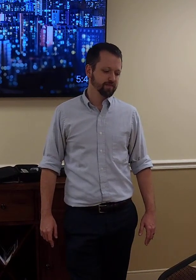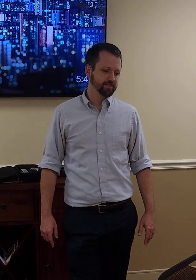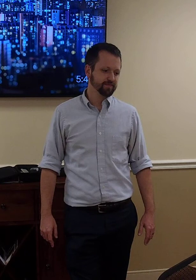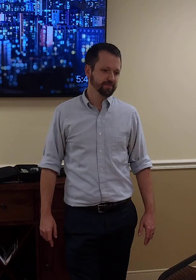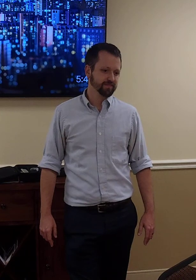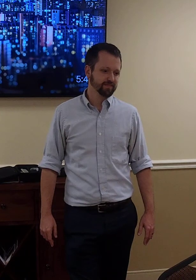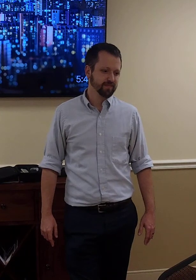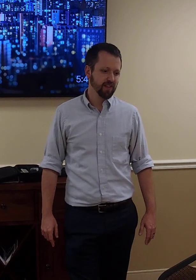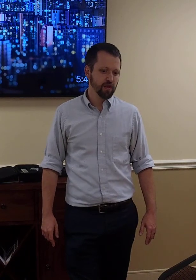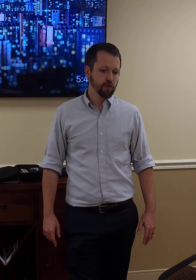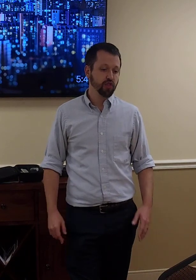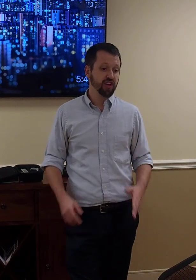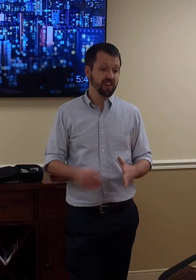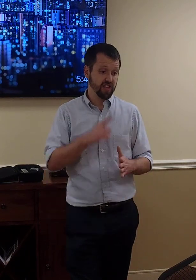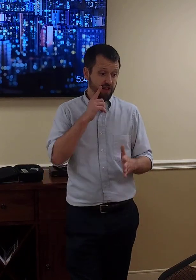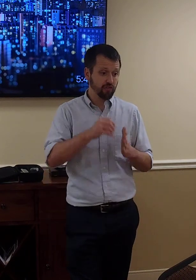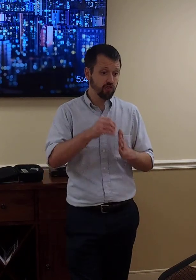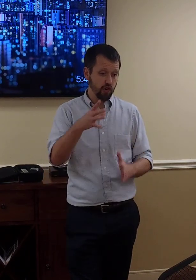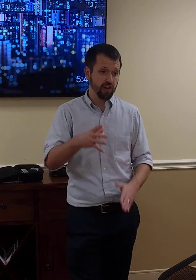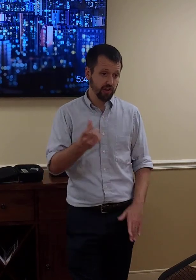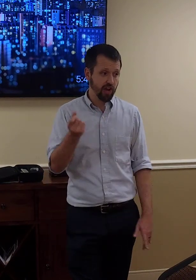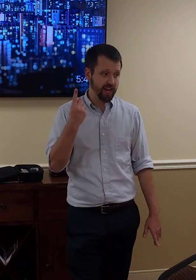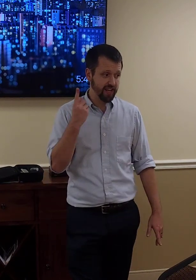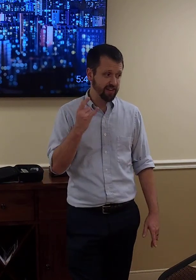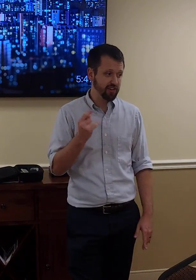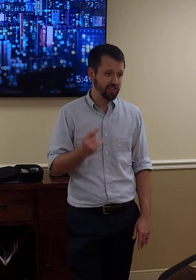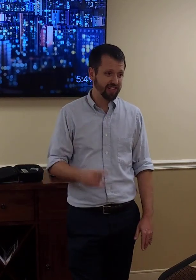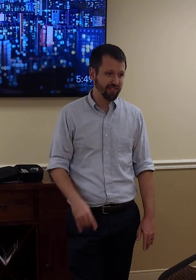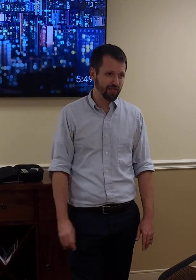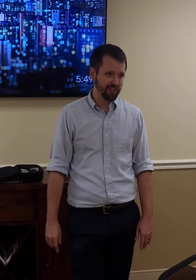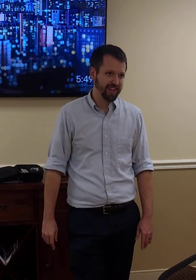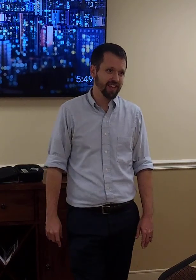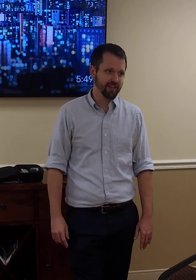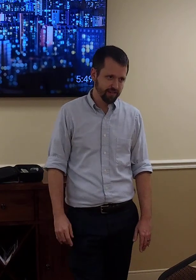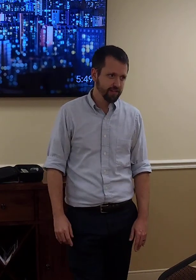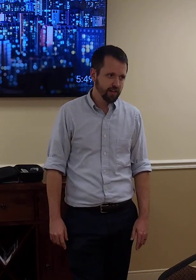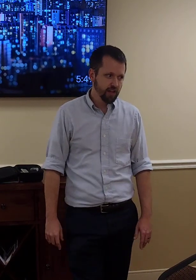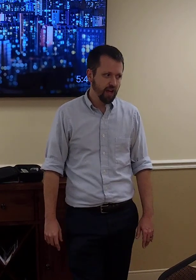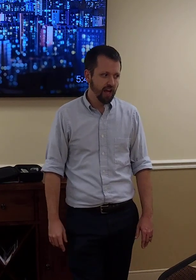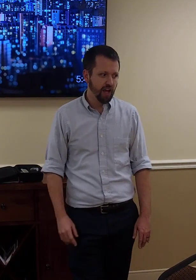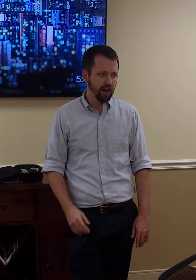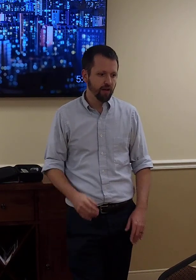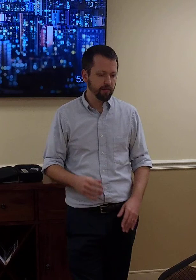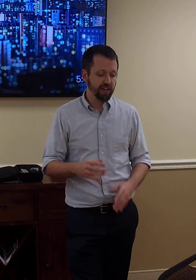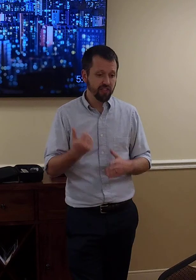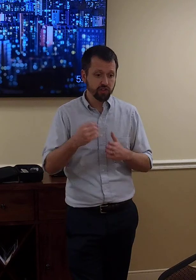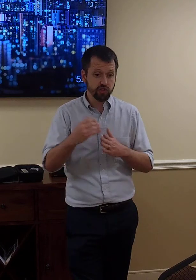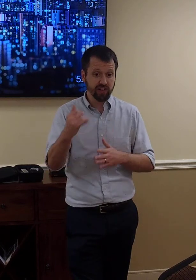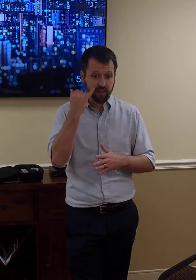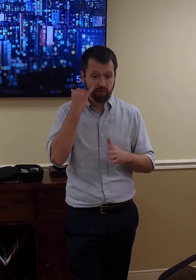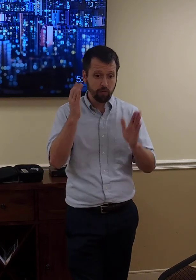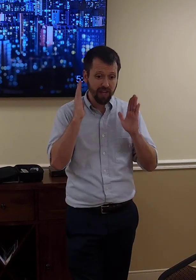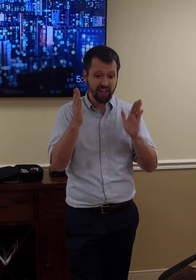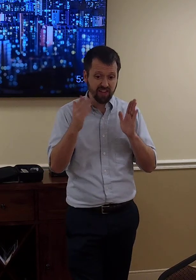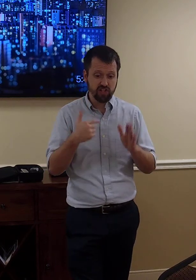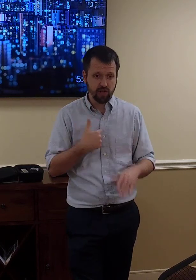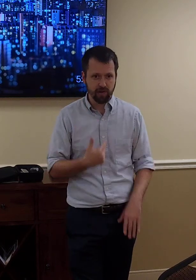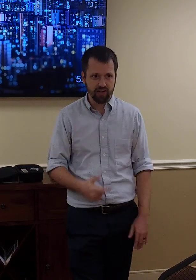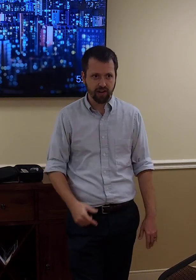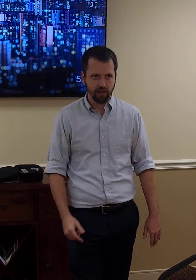Just confusion? The deaf student got it. Usually the deaf student's like, the other students, if they're paying attention to me, are kind of like,